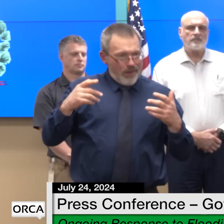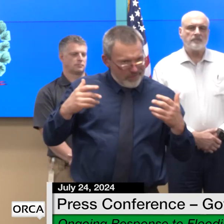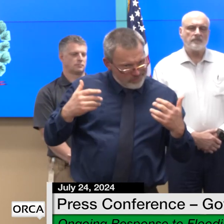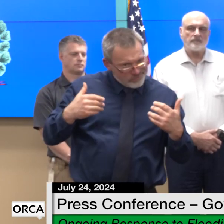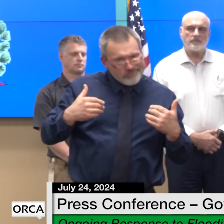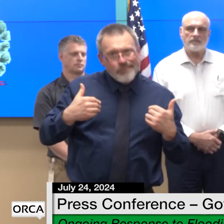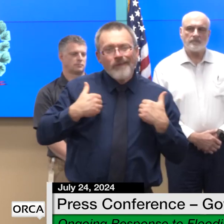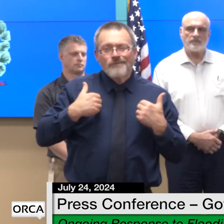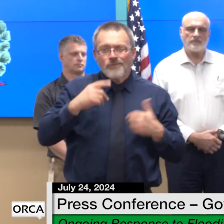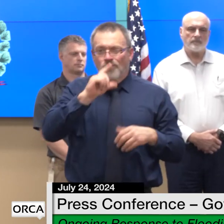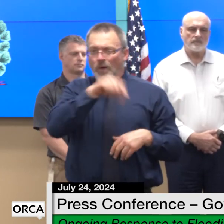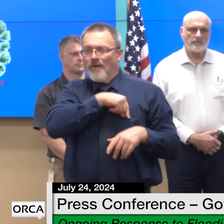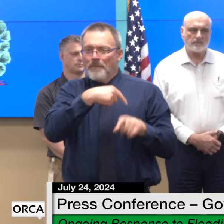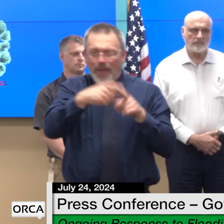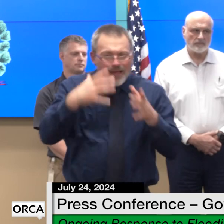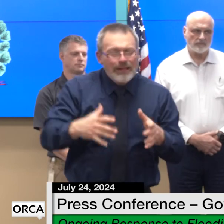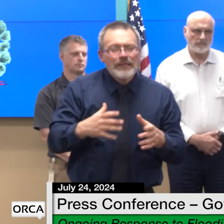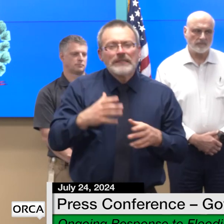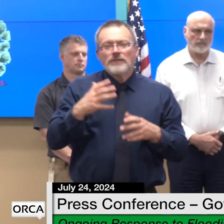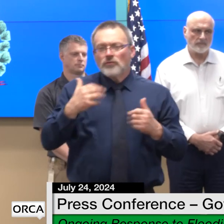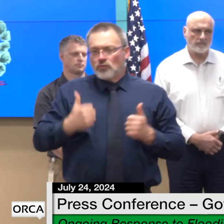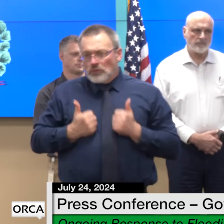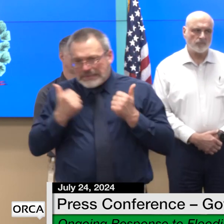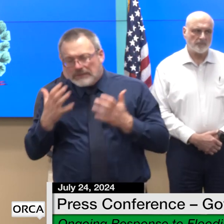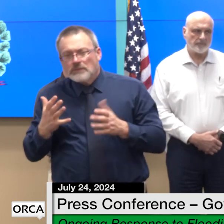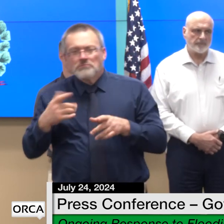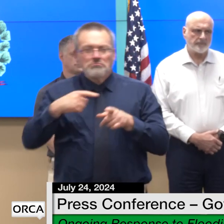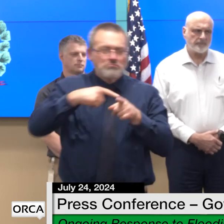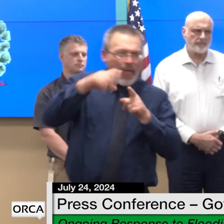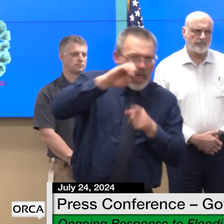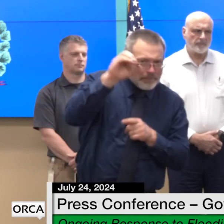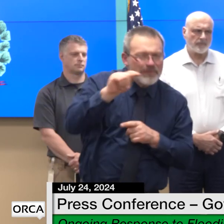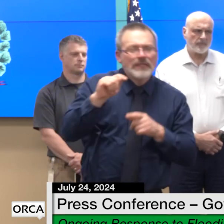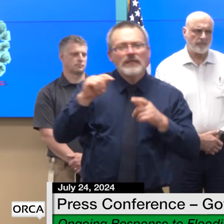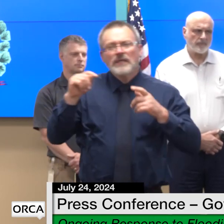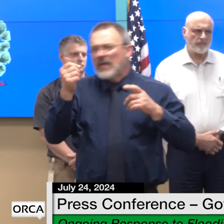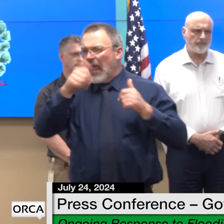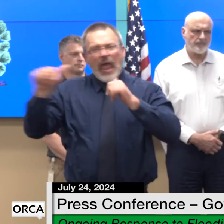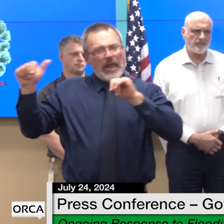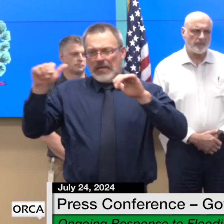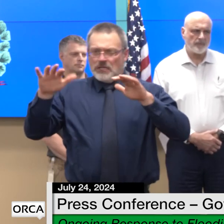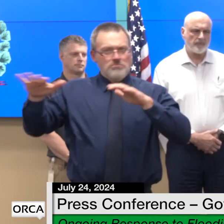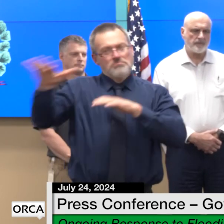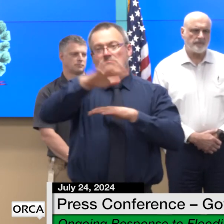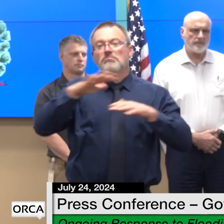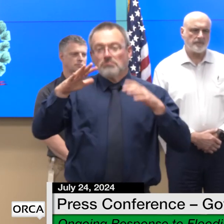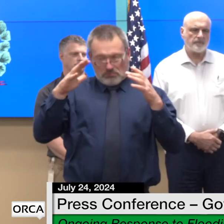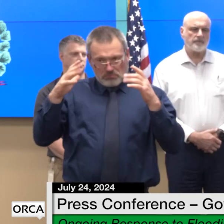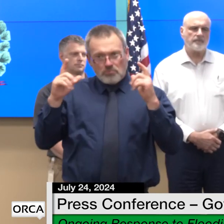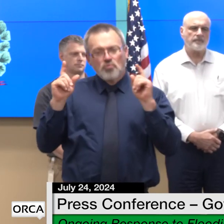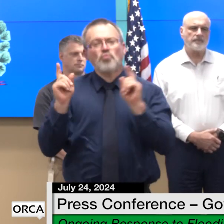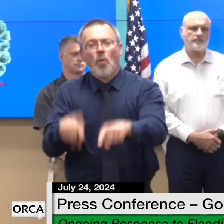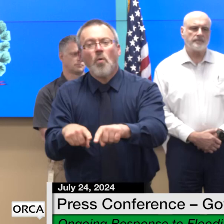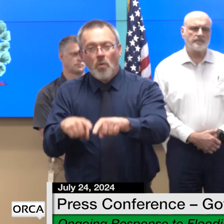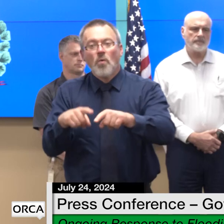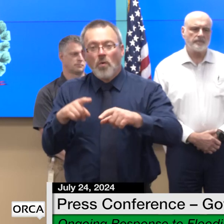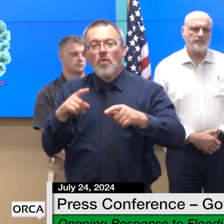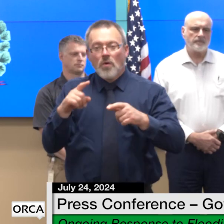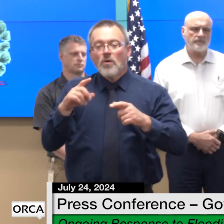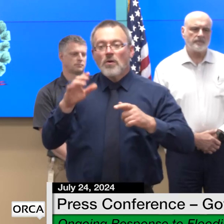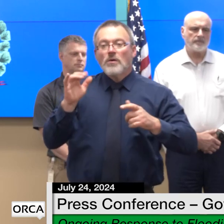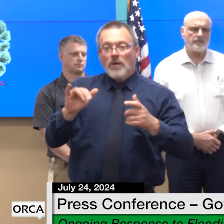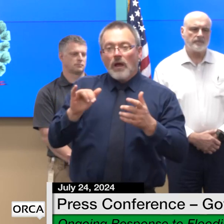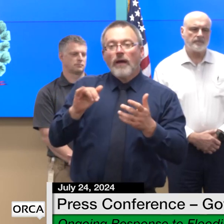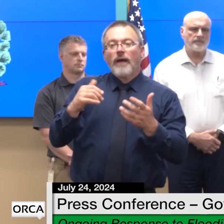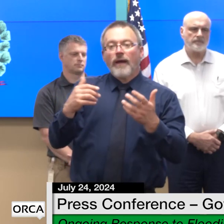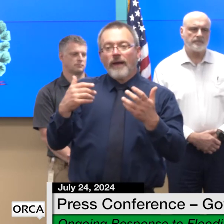anyone feeling overwhelmed by recent events, you can stop by and have a snack and a bottle of water provided by the American